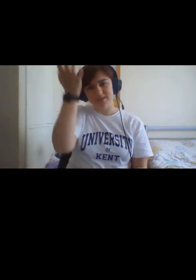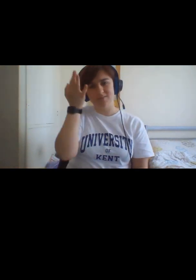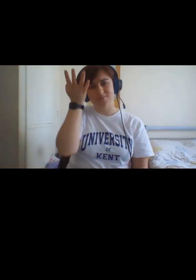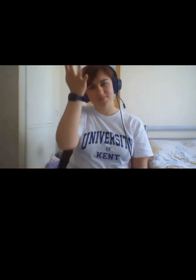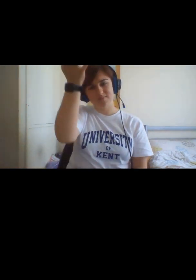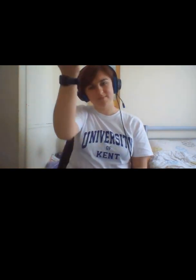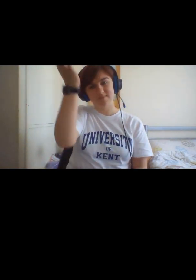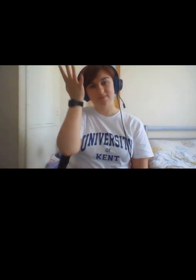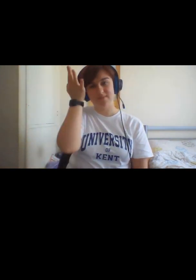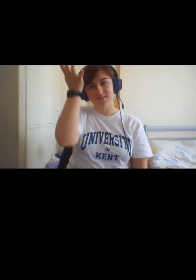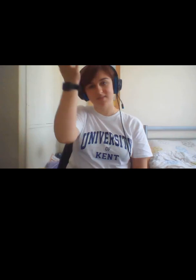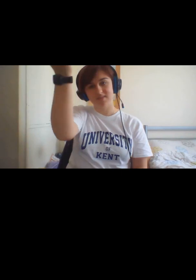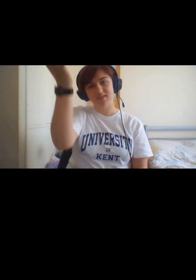philosophy,